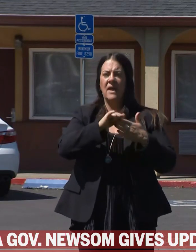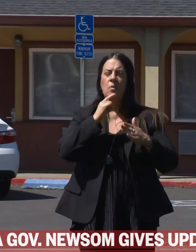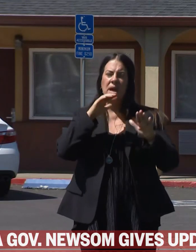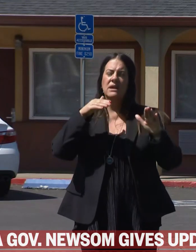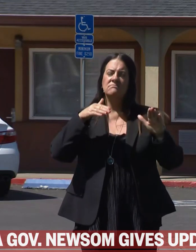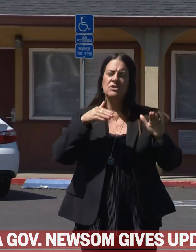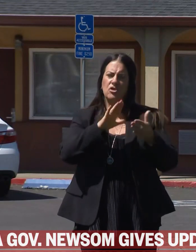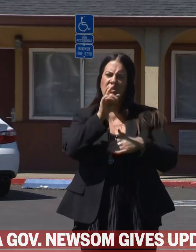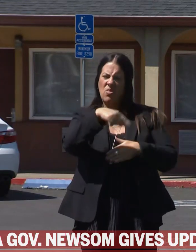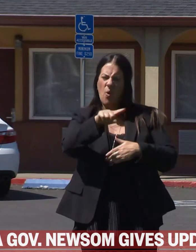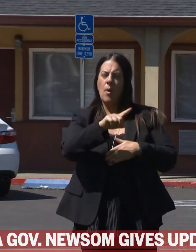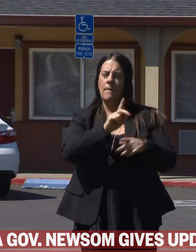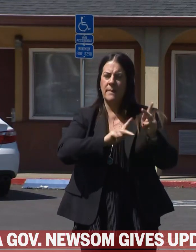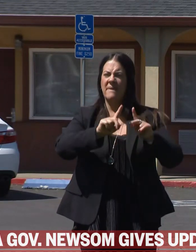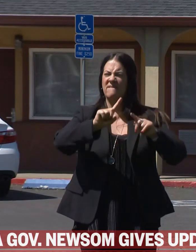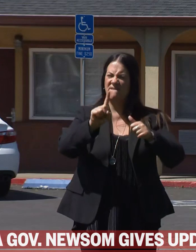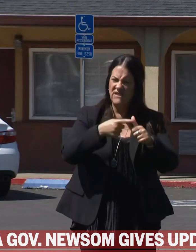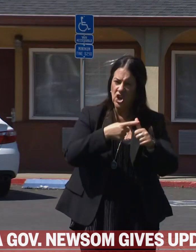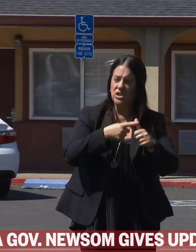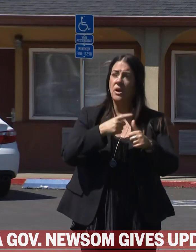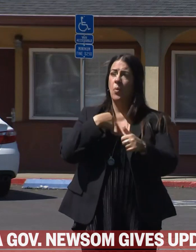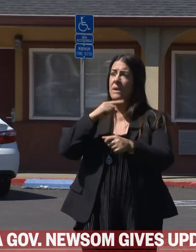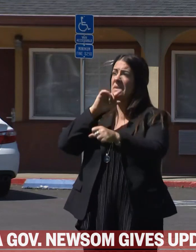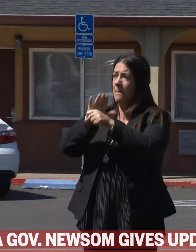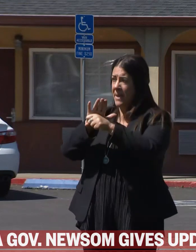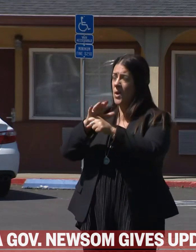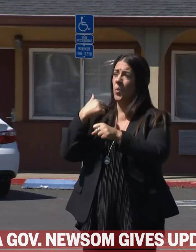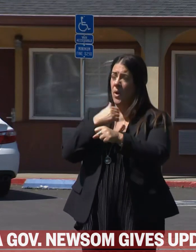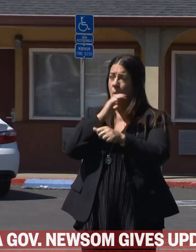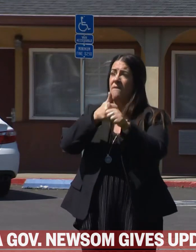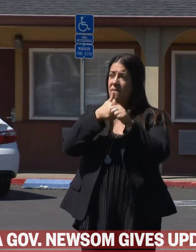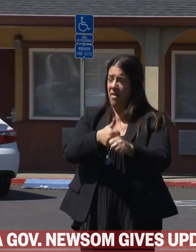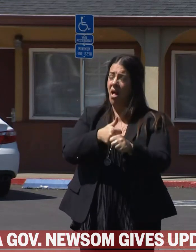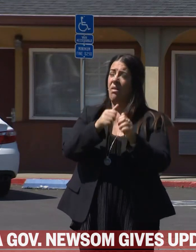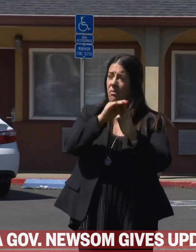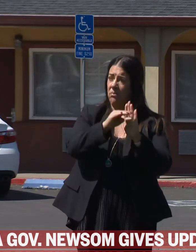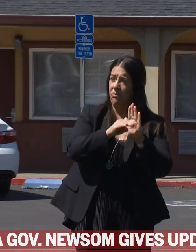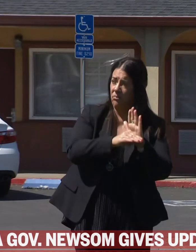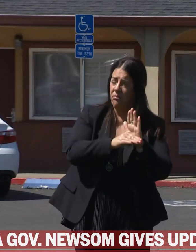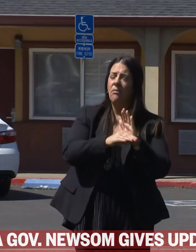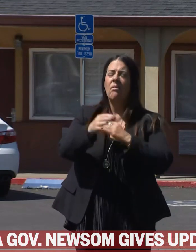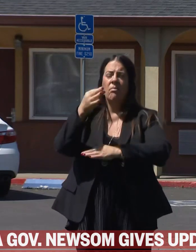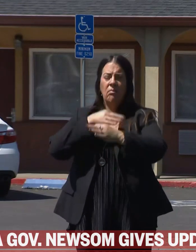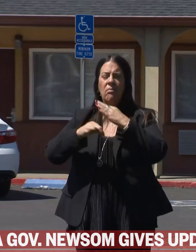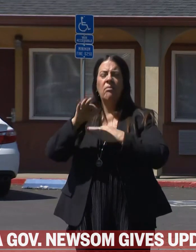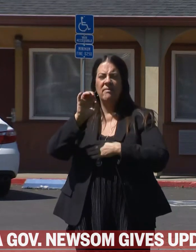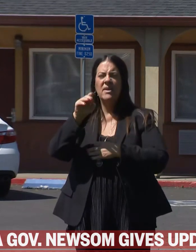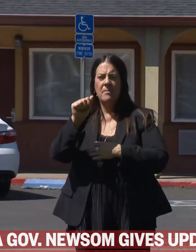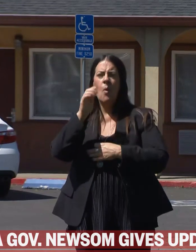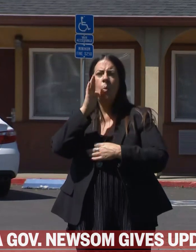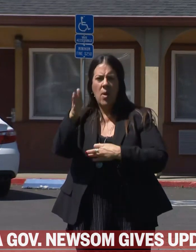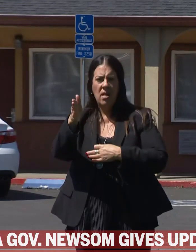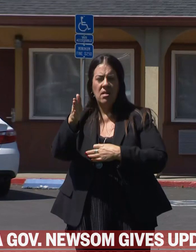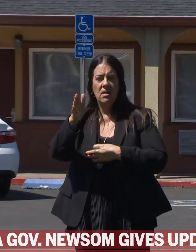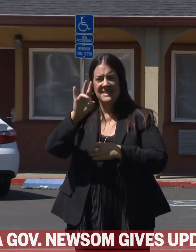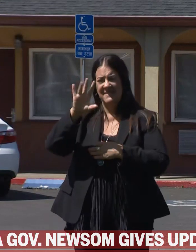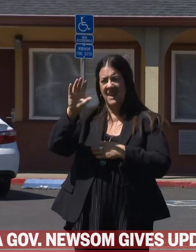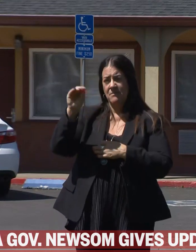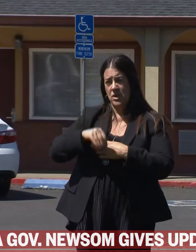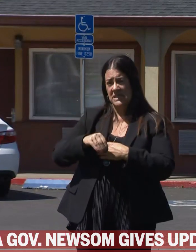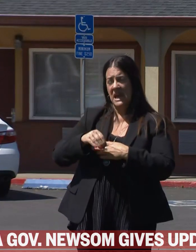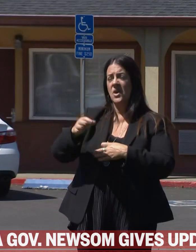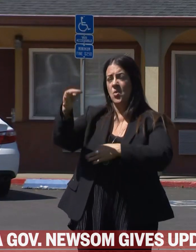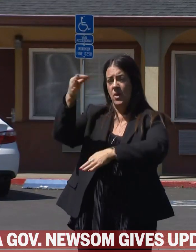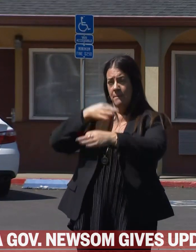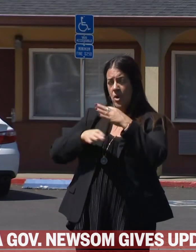are conducting and appropriating that commitment in the responsible and legal way. So that's 75%. As I